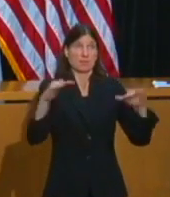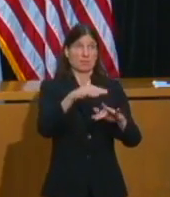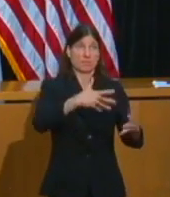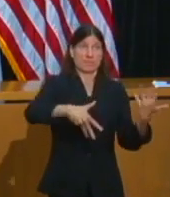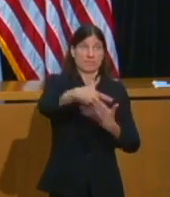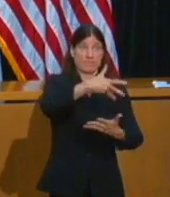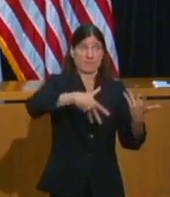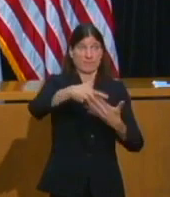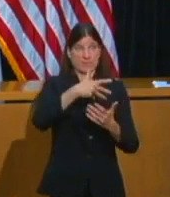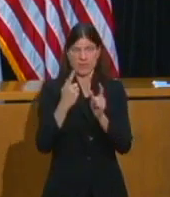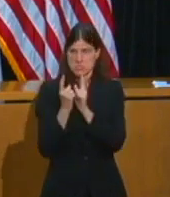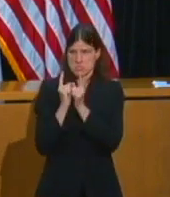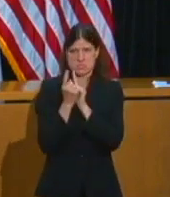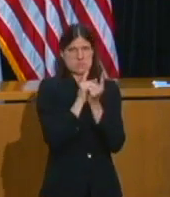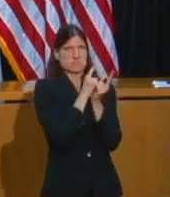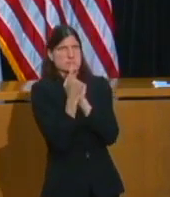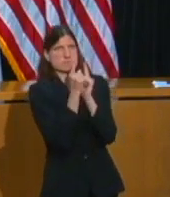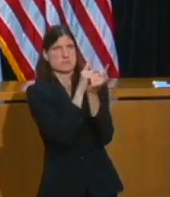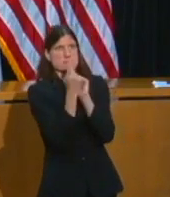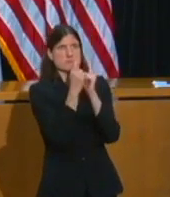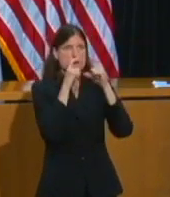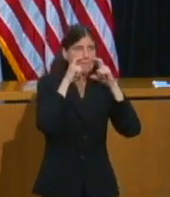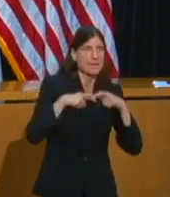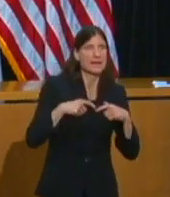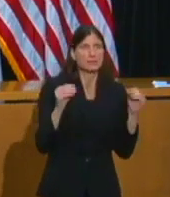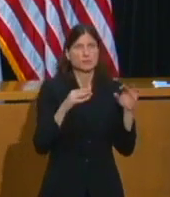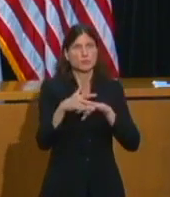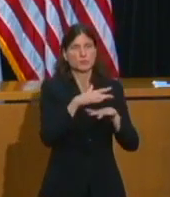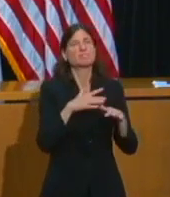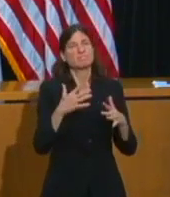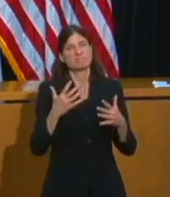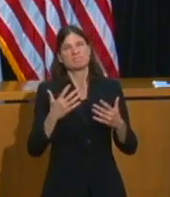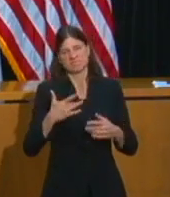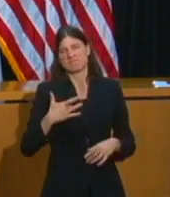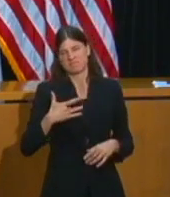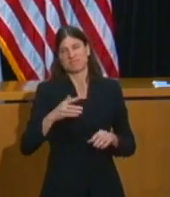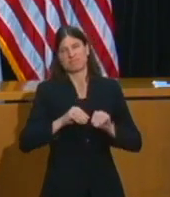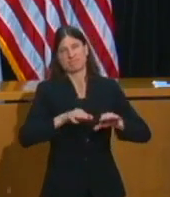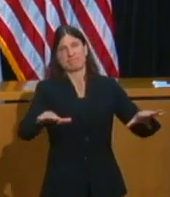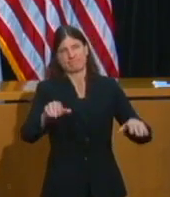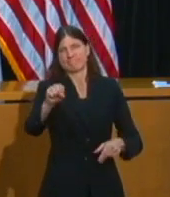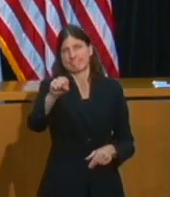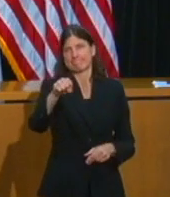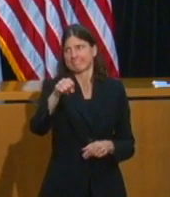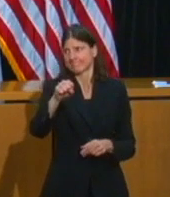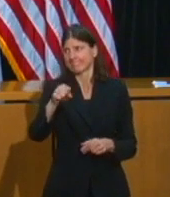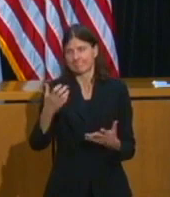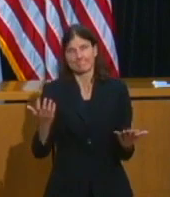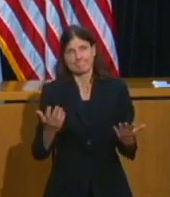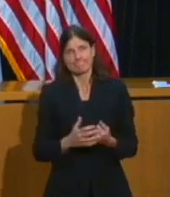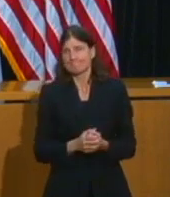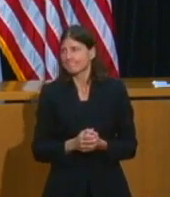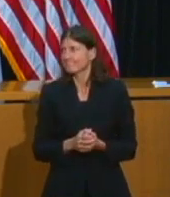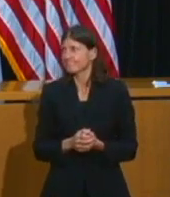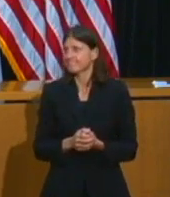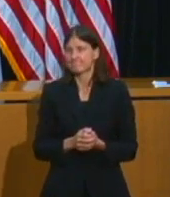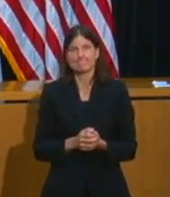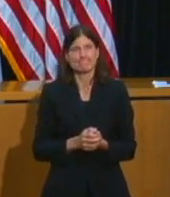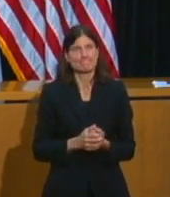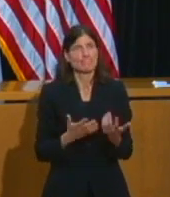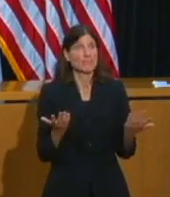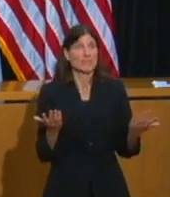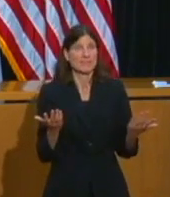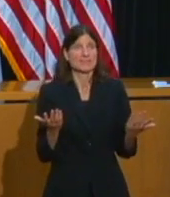quarters, the potential for spread is real. And part of what's been successful here in the Commonwealth